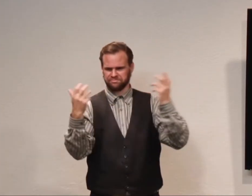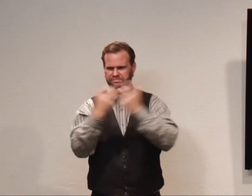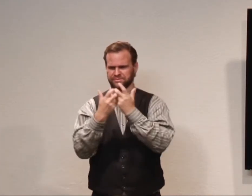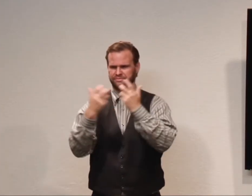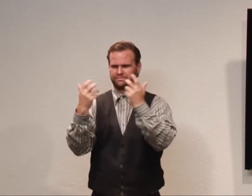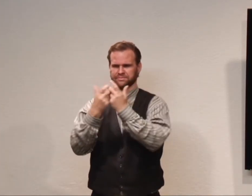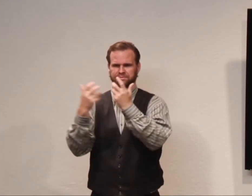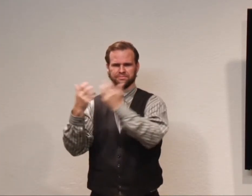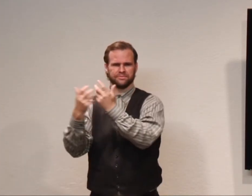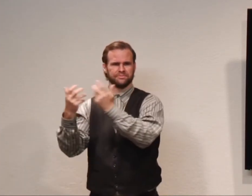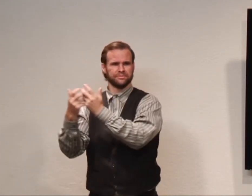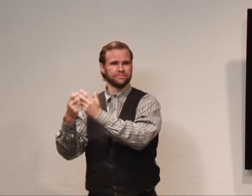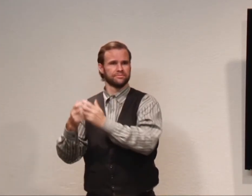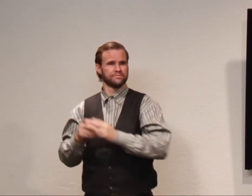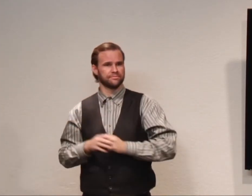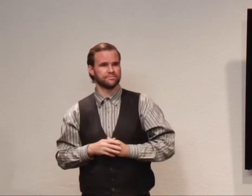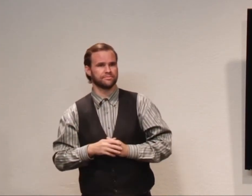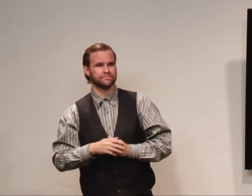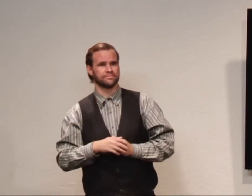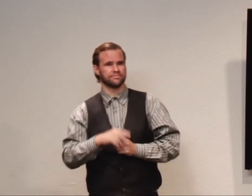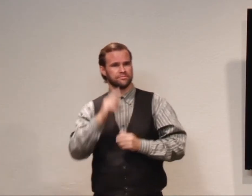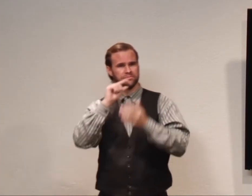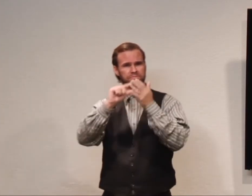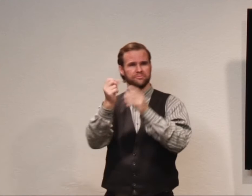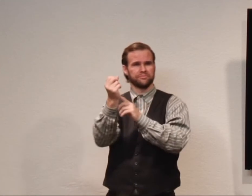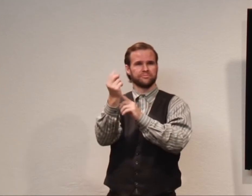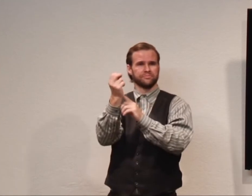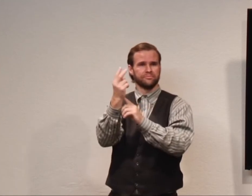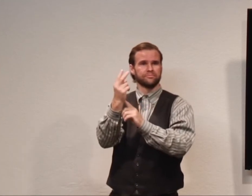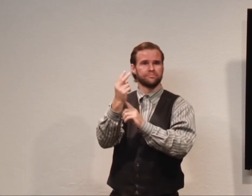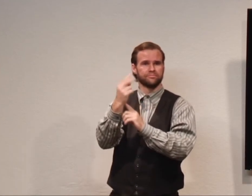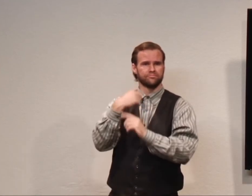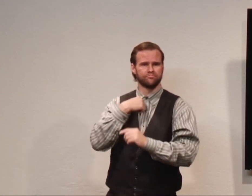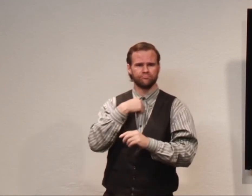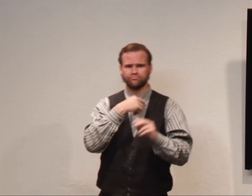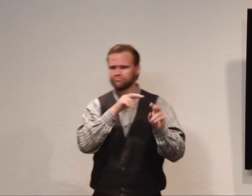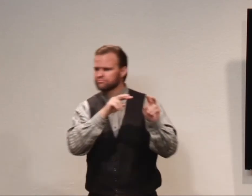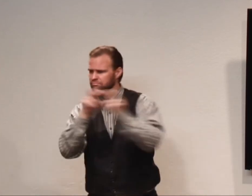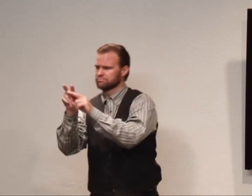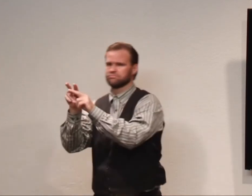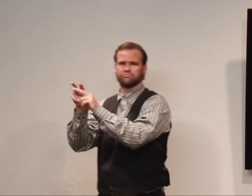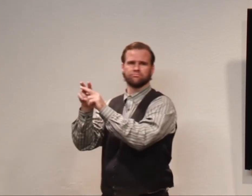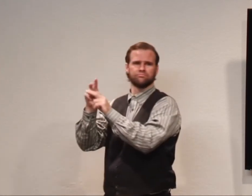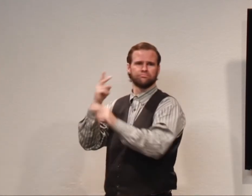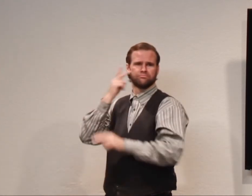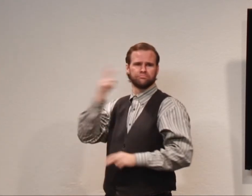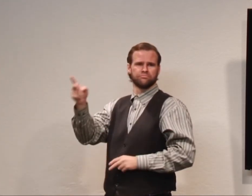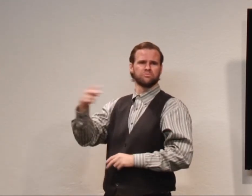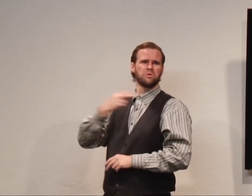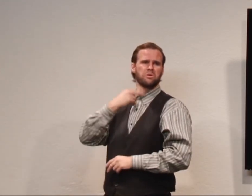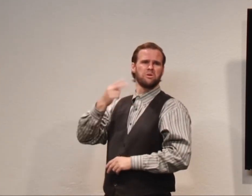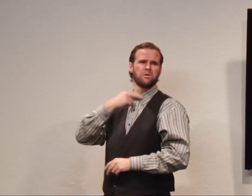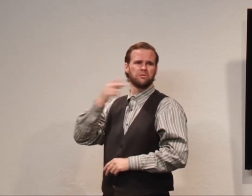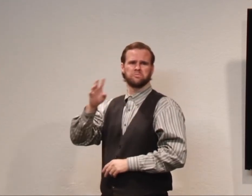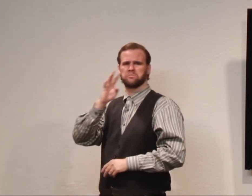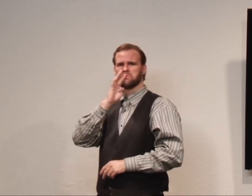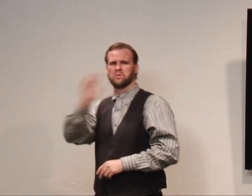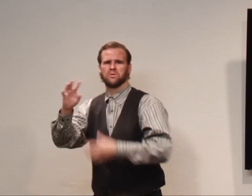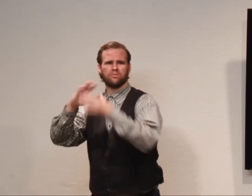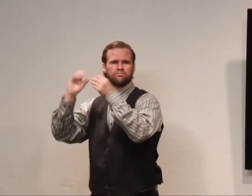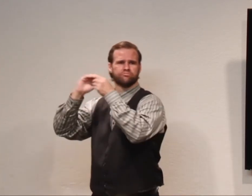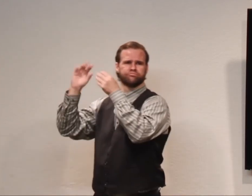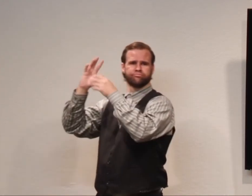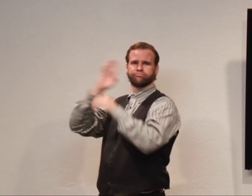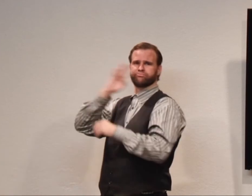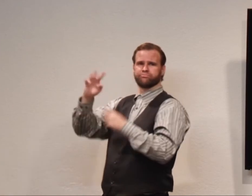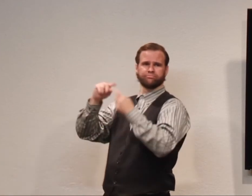In Revelation chapter 1, verse 12, it says, "Then I turned to see the voice that spoke